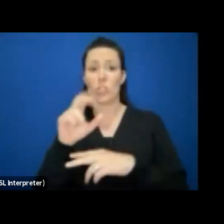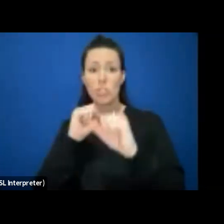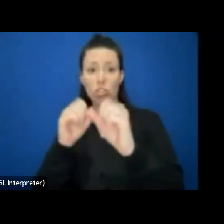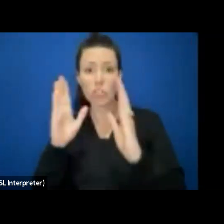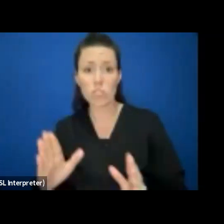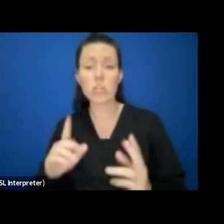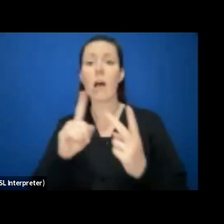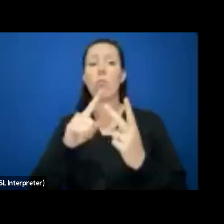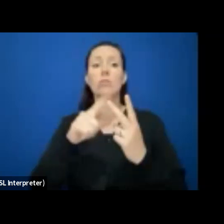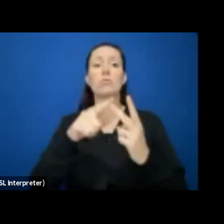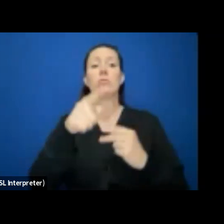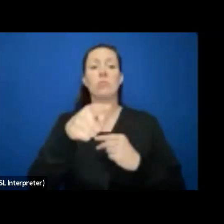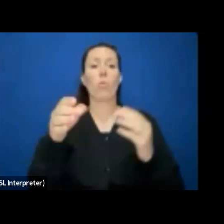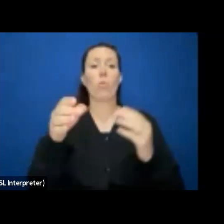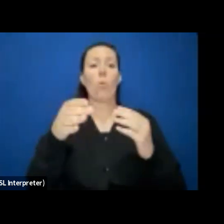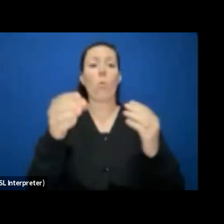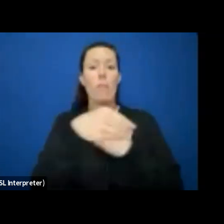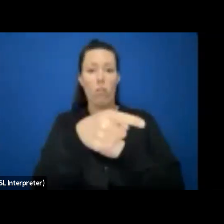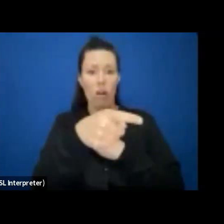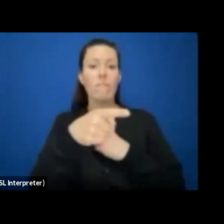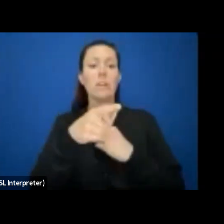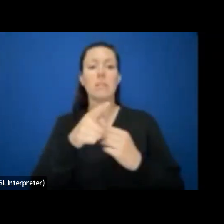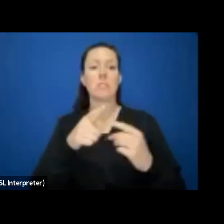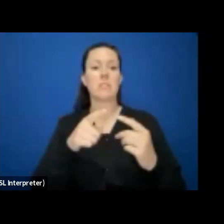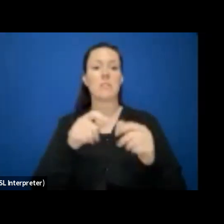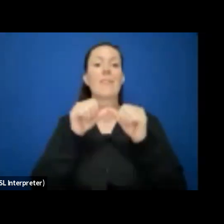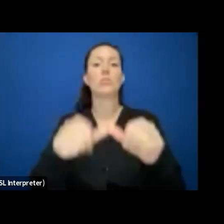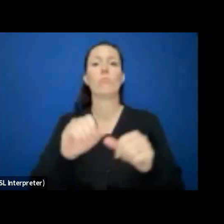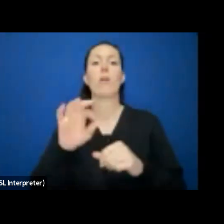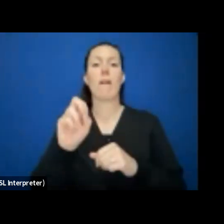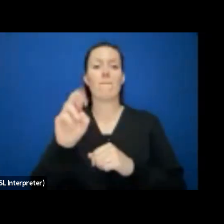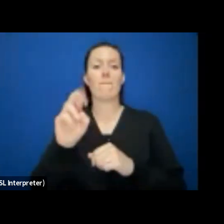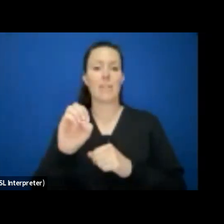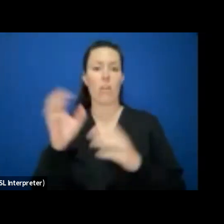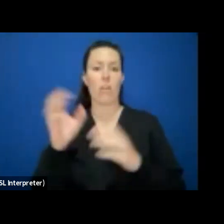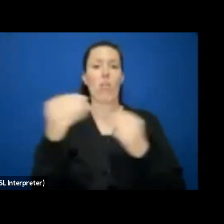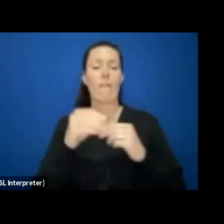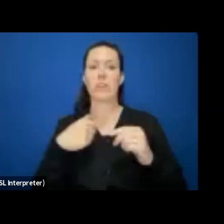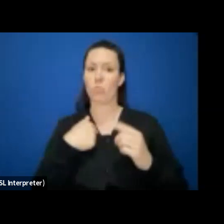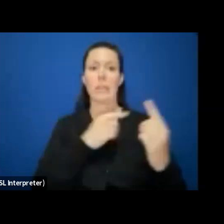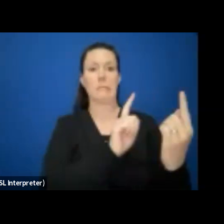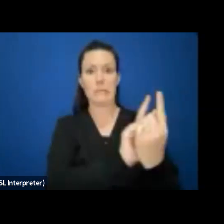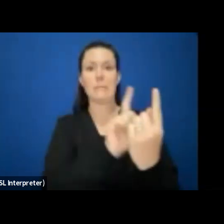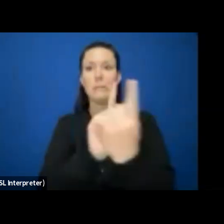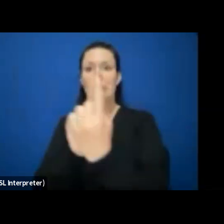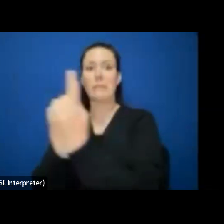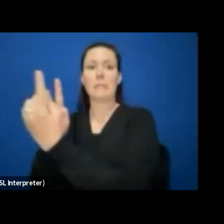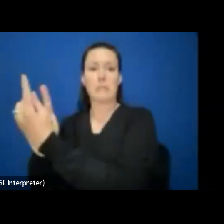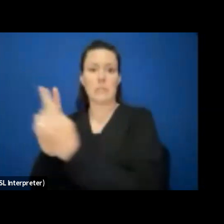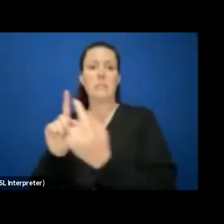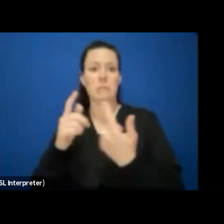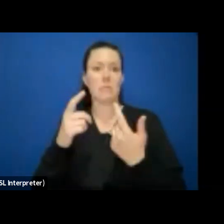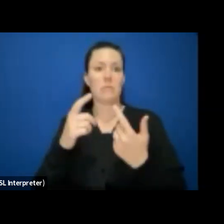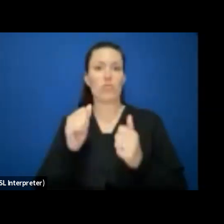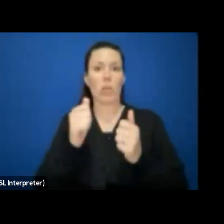of care office, whatever we had to go to meet the consumer, CISO staff will go and meet with them where they are. For those